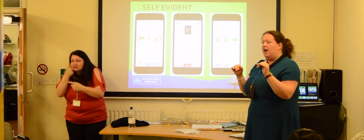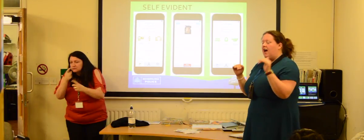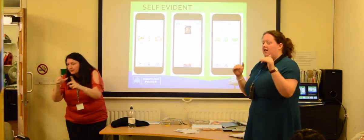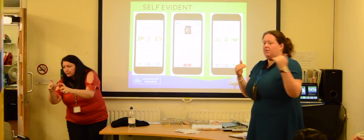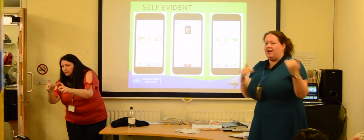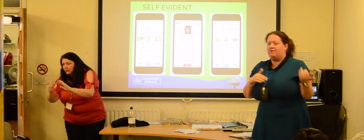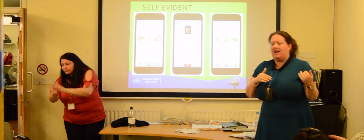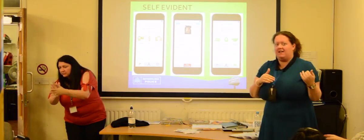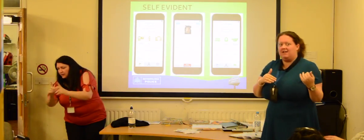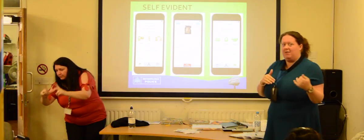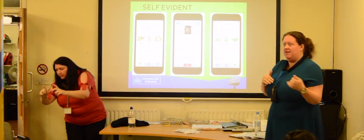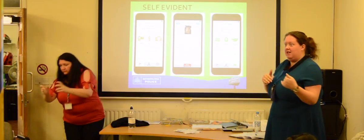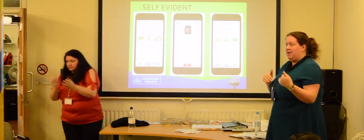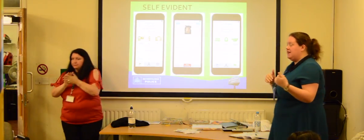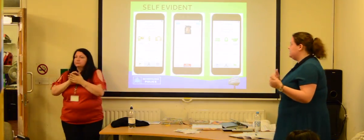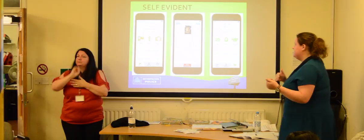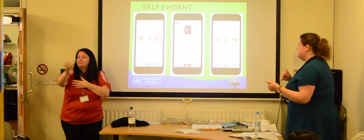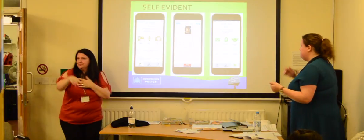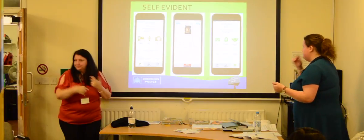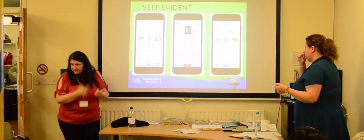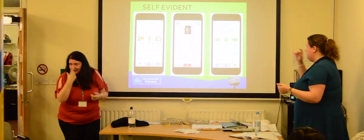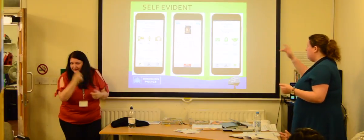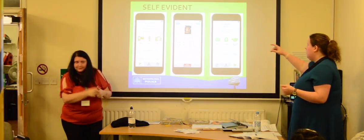unchangeable, hence why it's validated by the CPS.